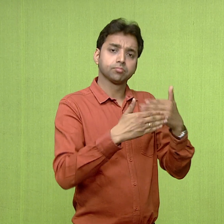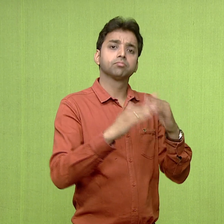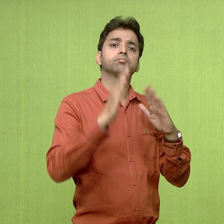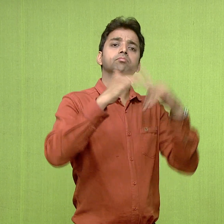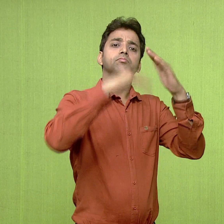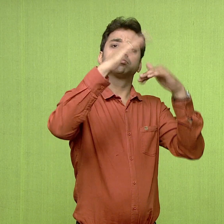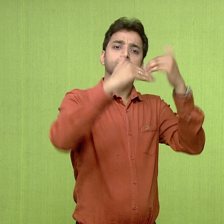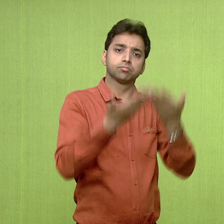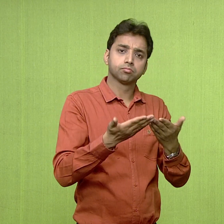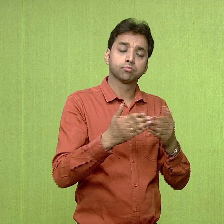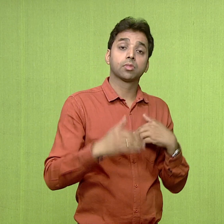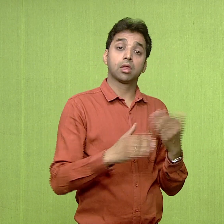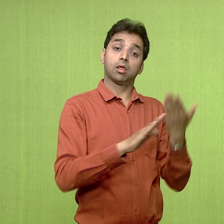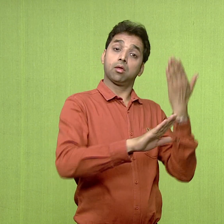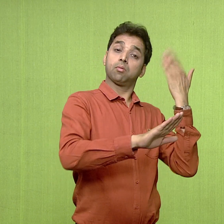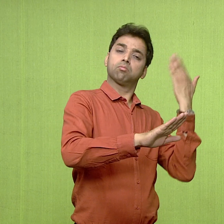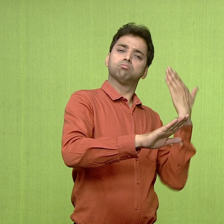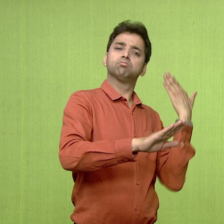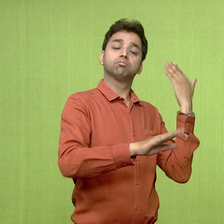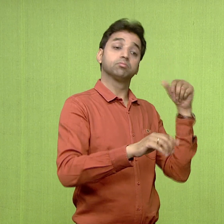developed in ancient India.